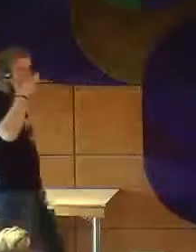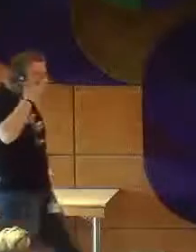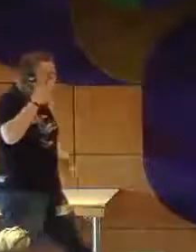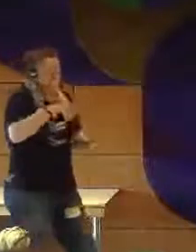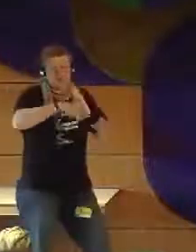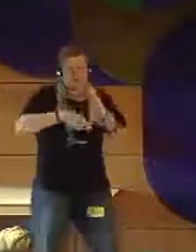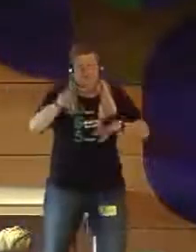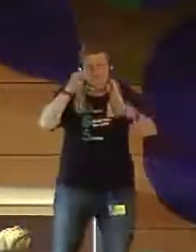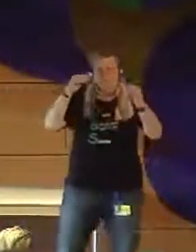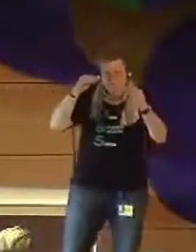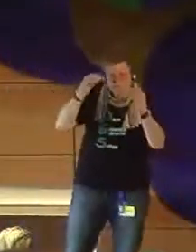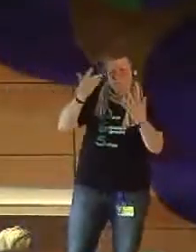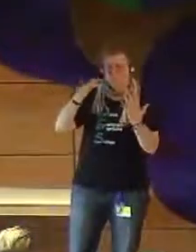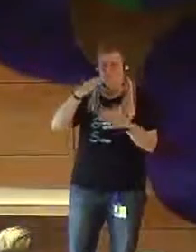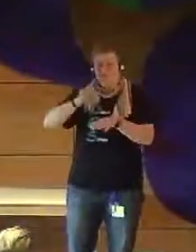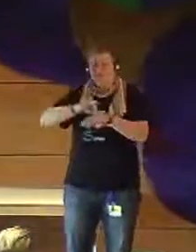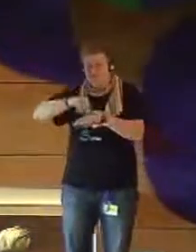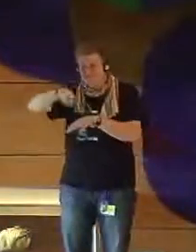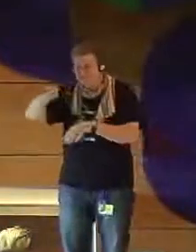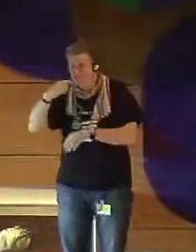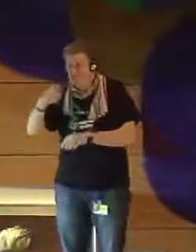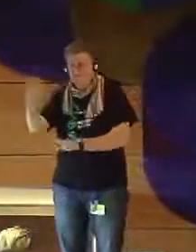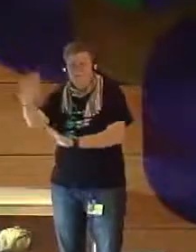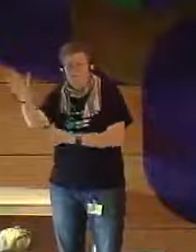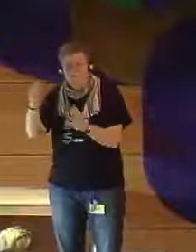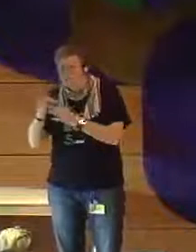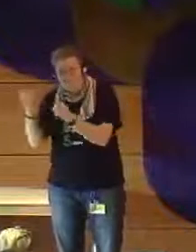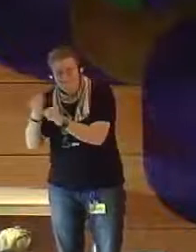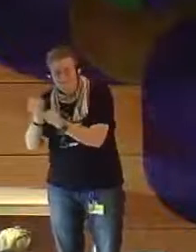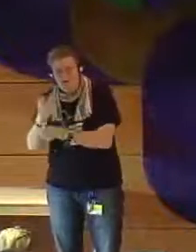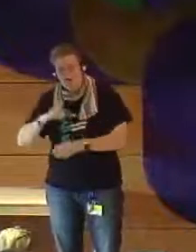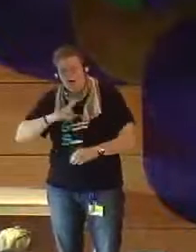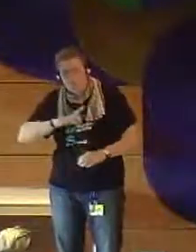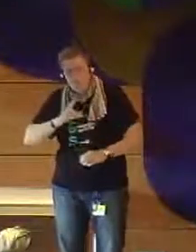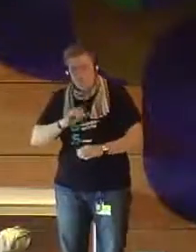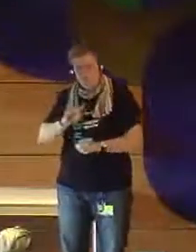the normal range, and some of them are saying, we'll keep them in the normal range. It's hugely variable.